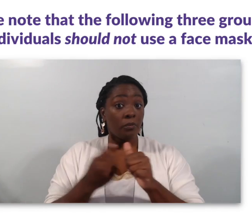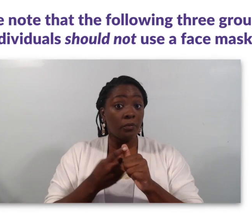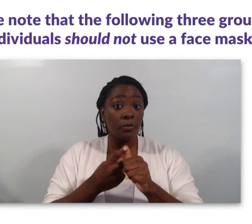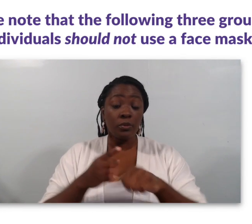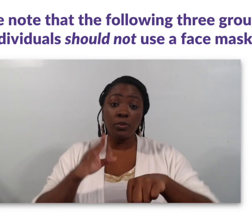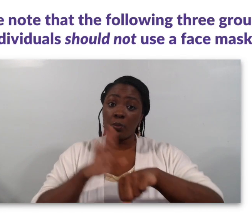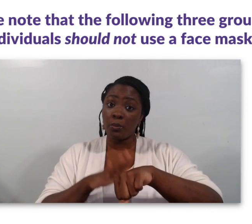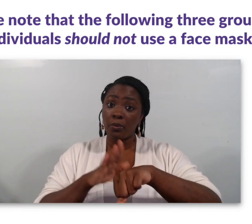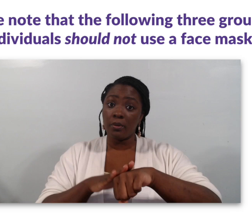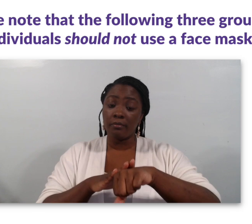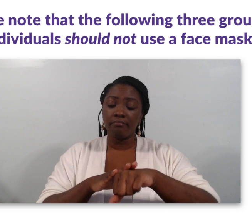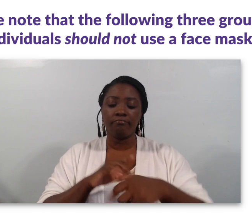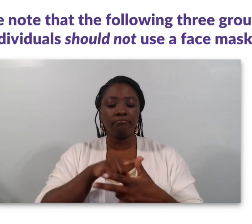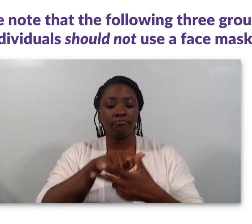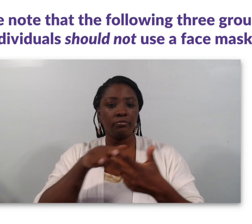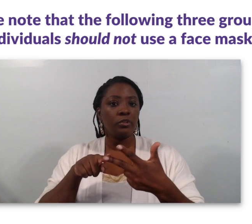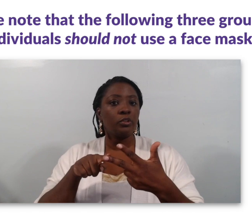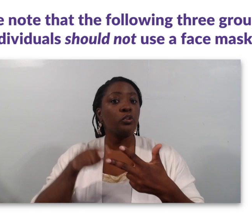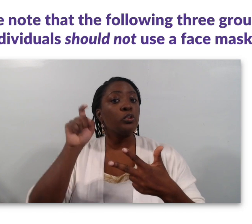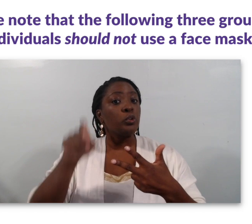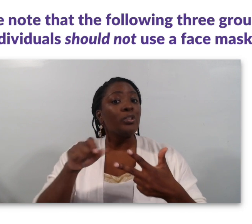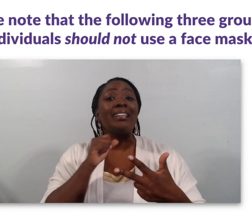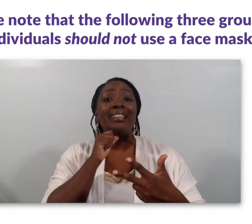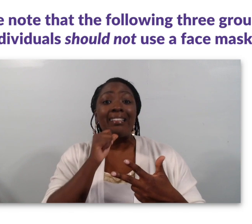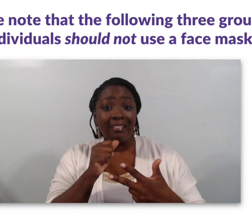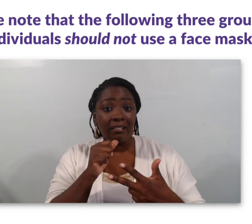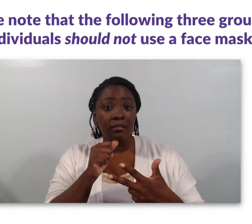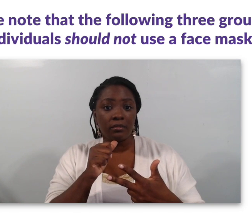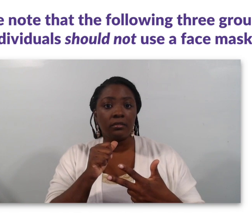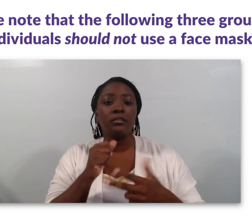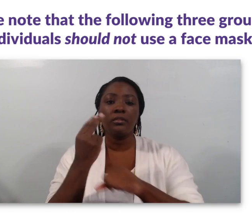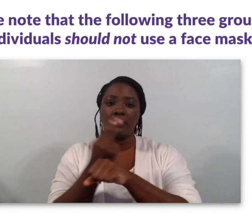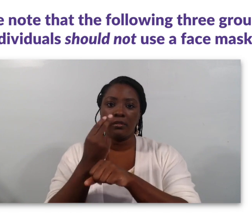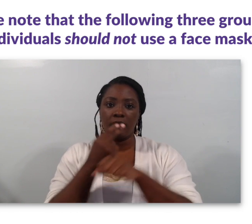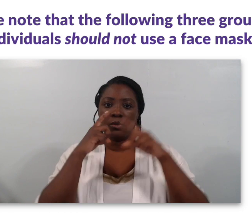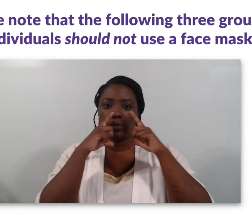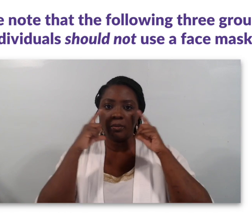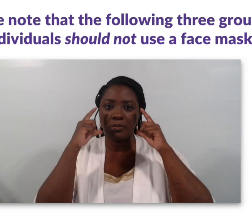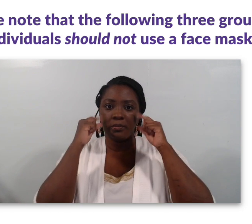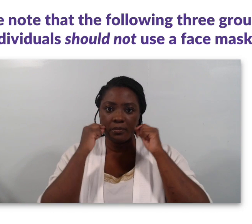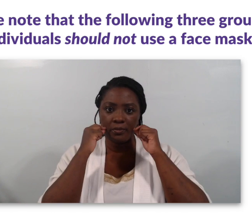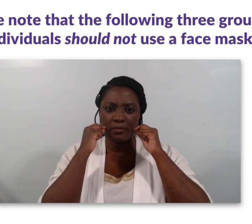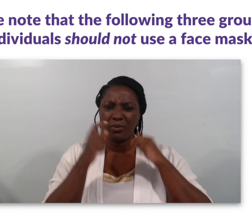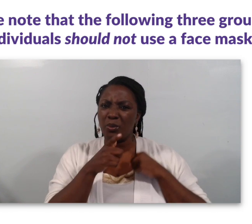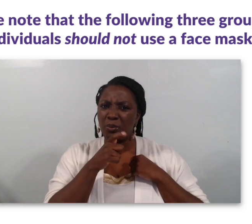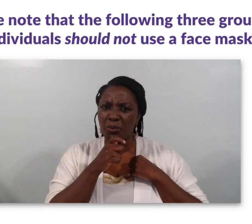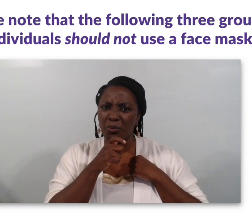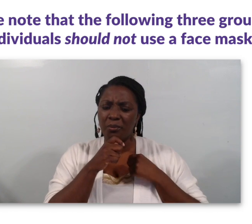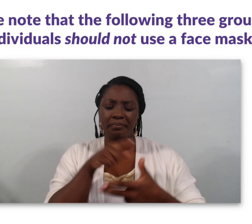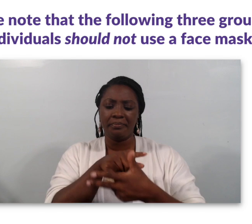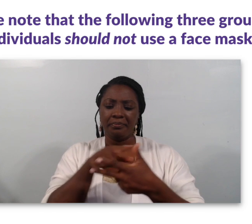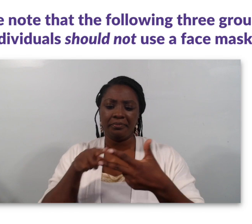Please note that the following three groups of individuals should not use a face mask.